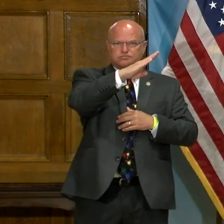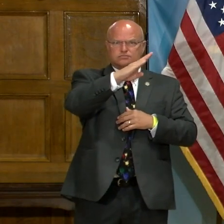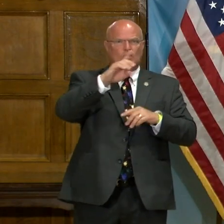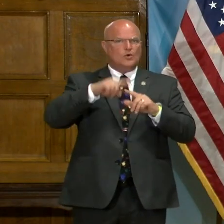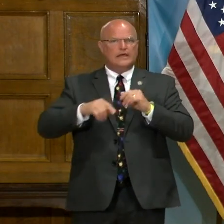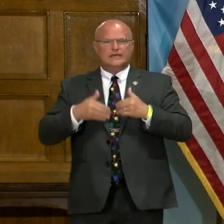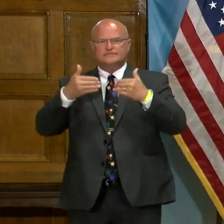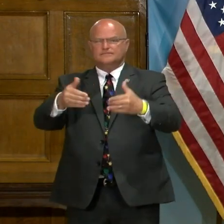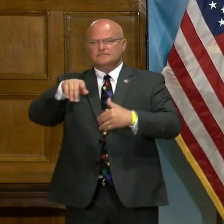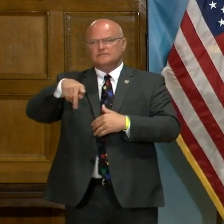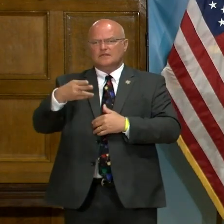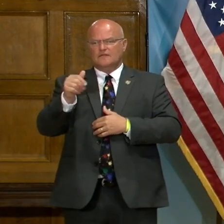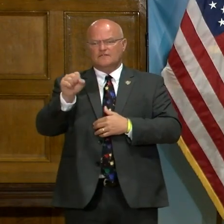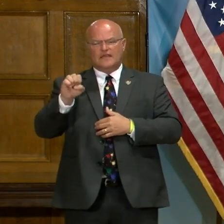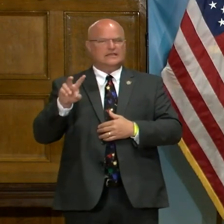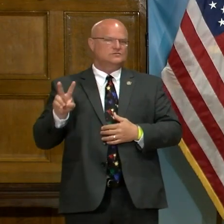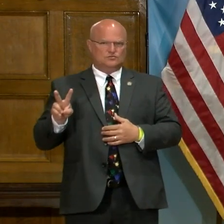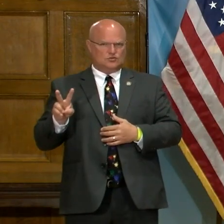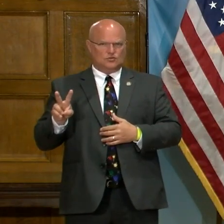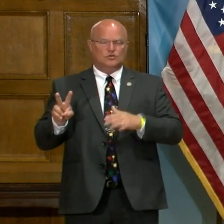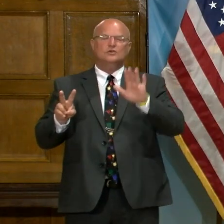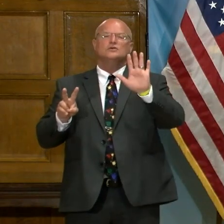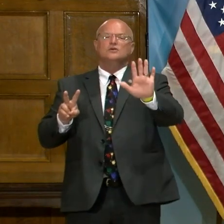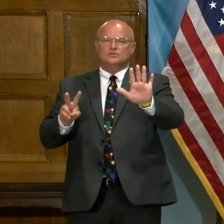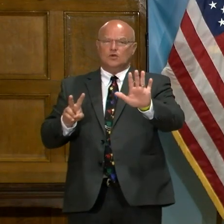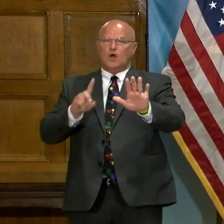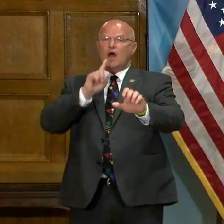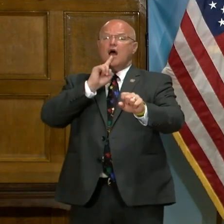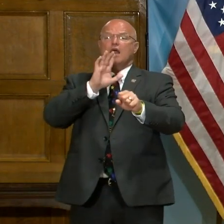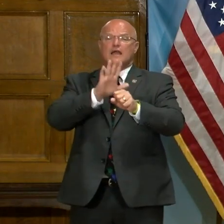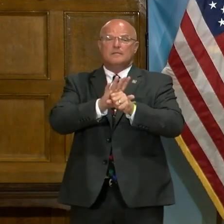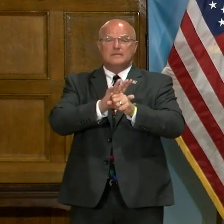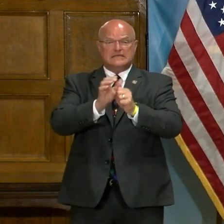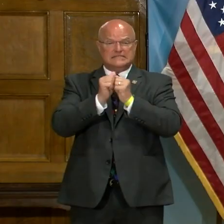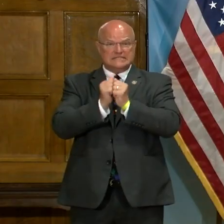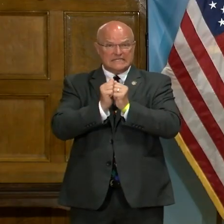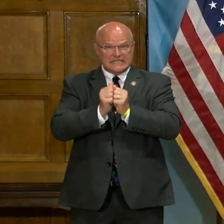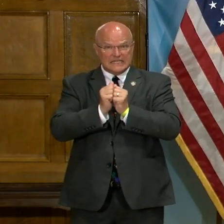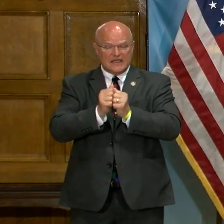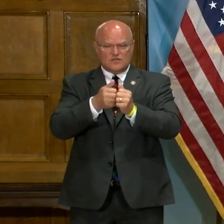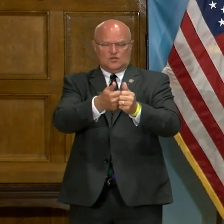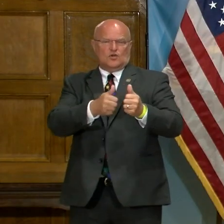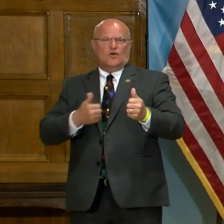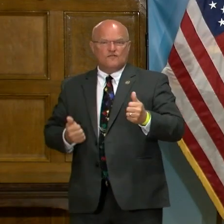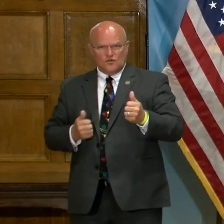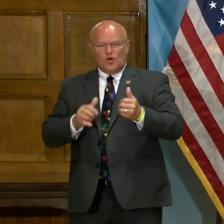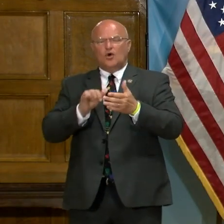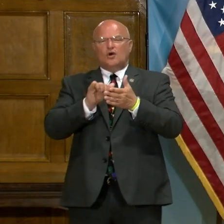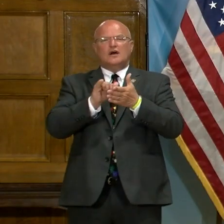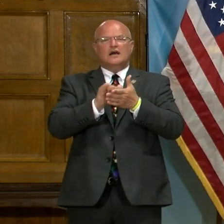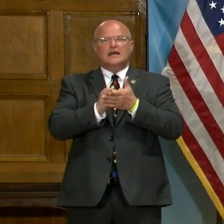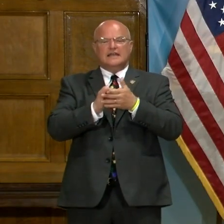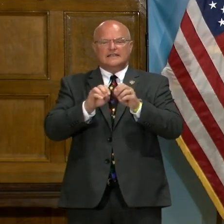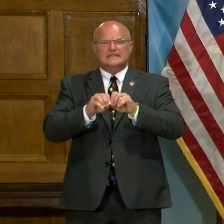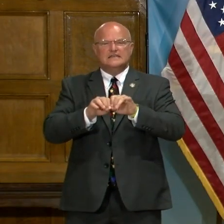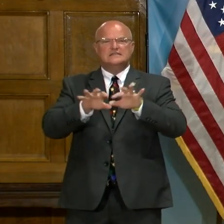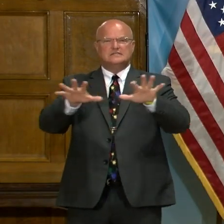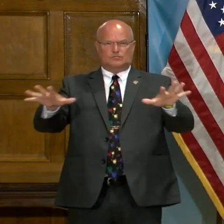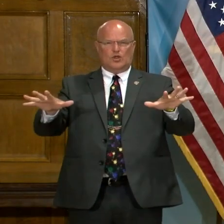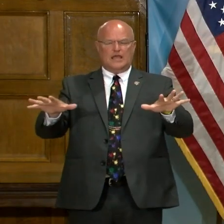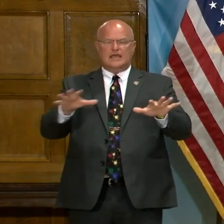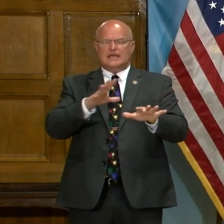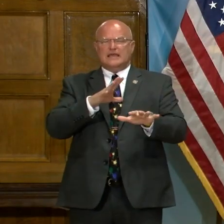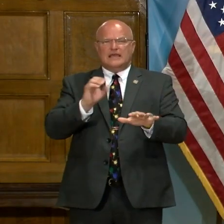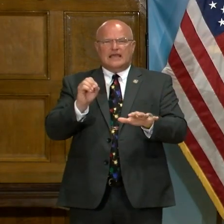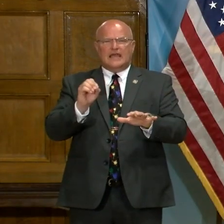trajectory. So I challenge everyone, let's commit together to avoid the spread